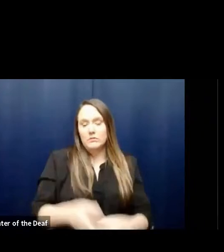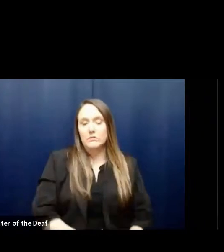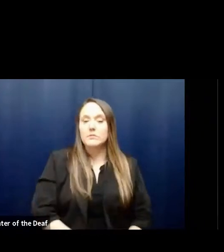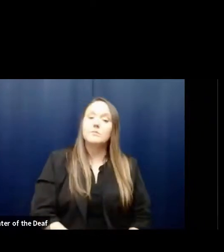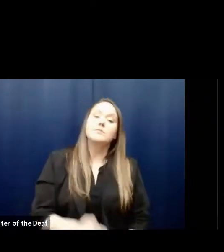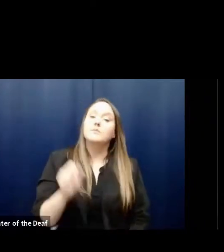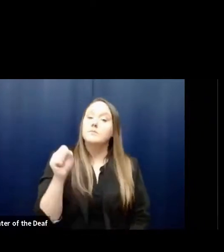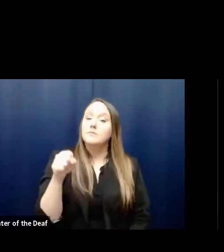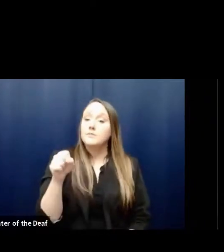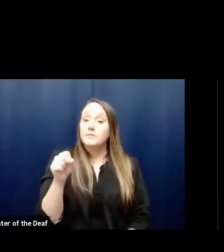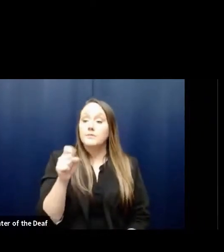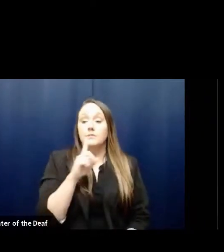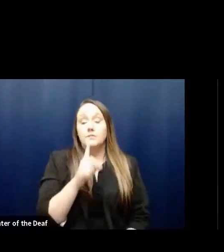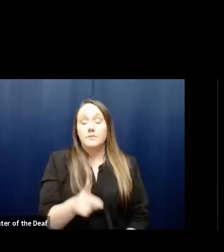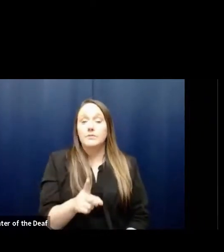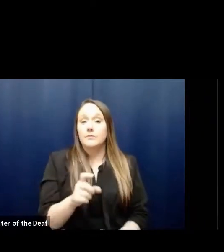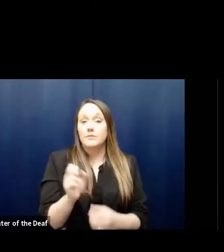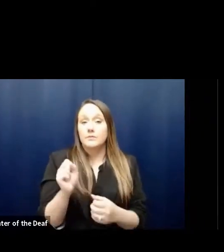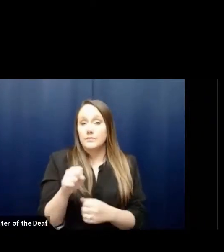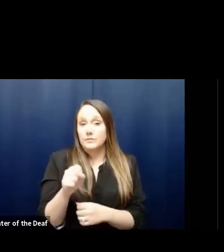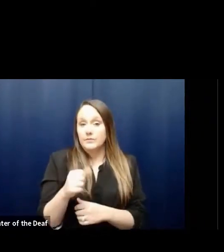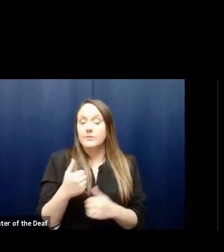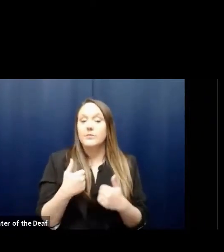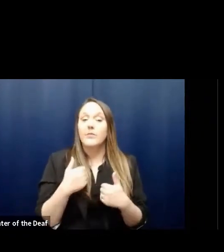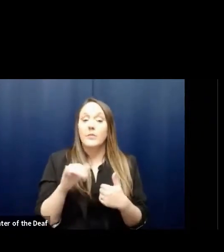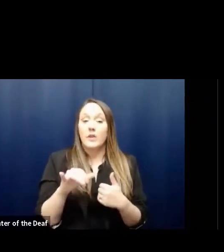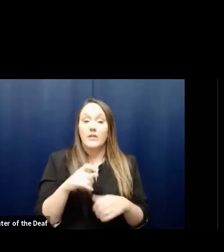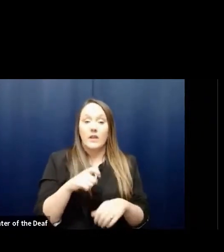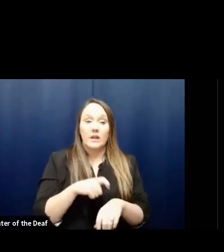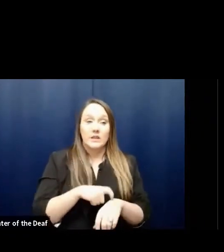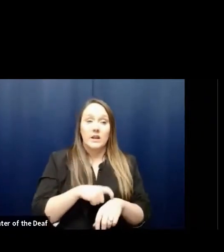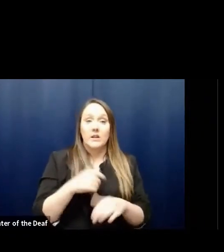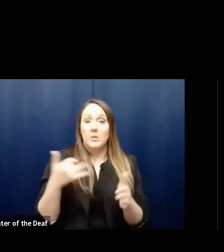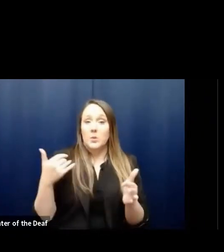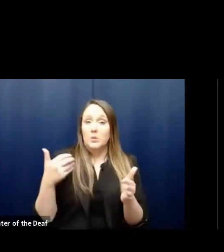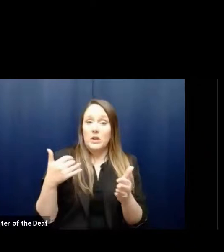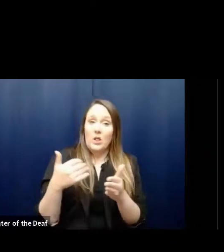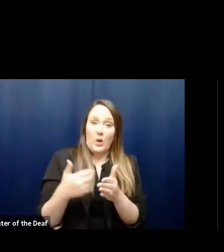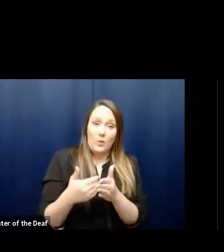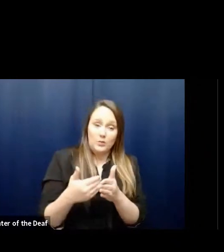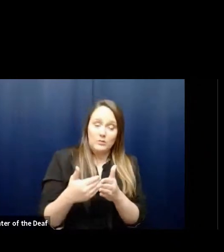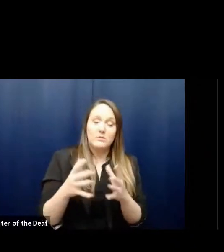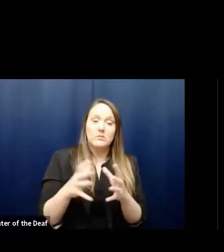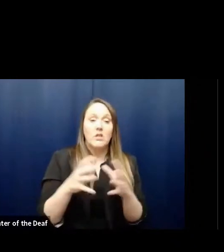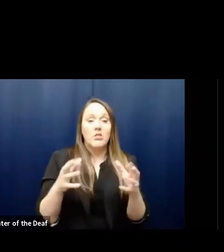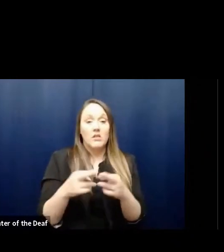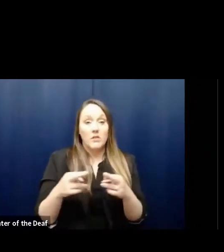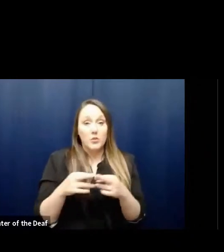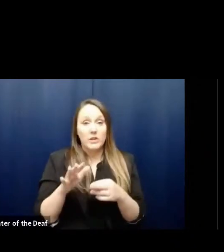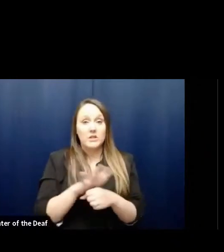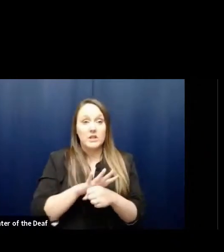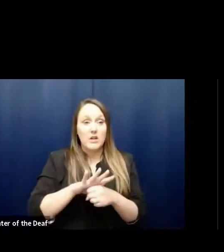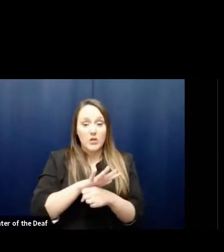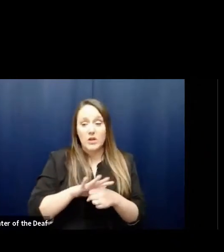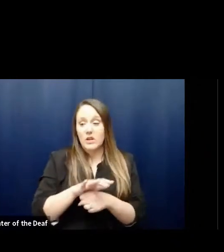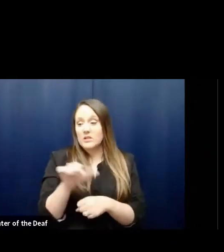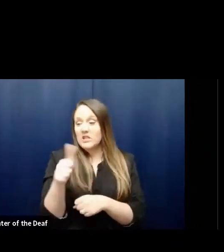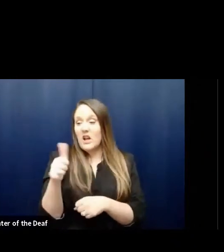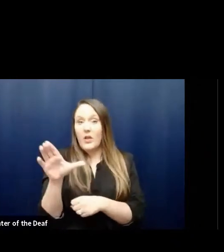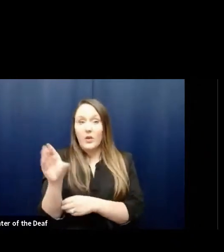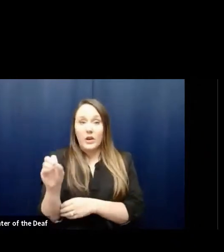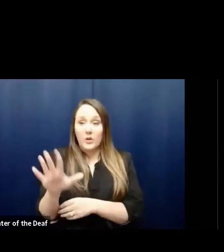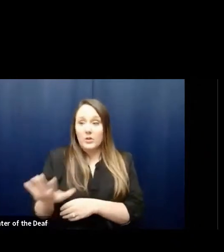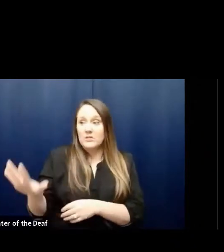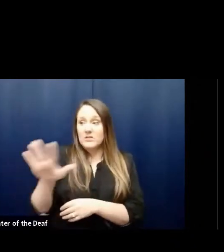Certainly, there is a time. We're very near that. And a lot of the regions around us and other counties in the state